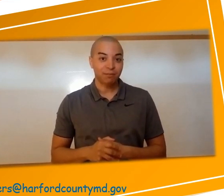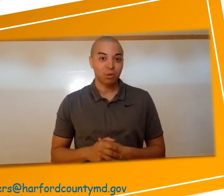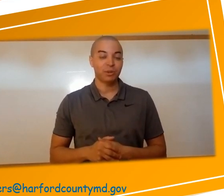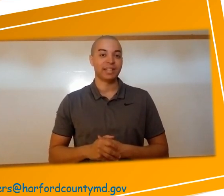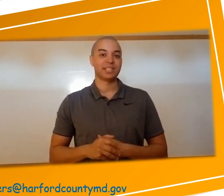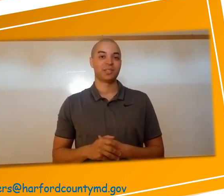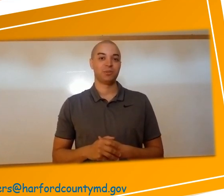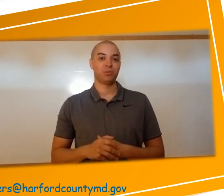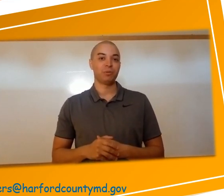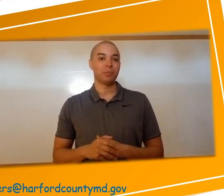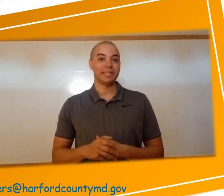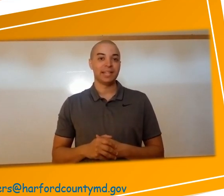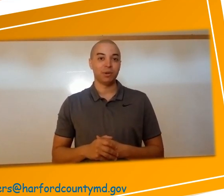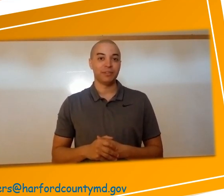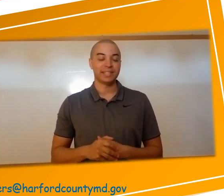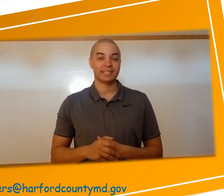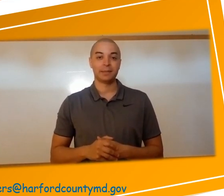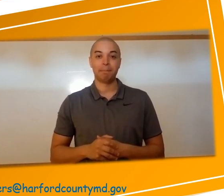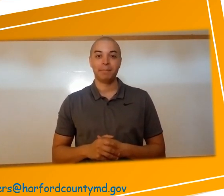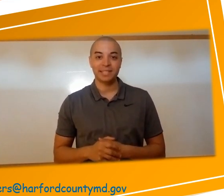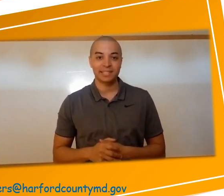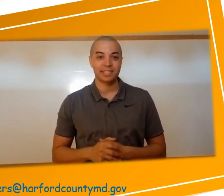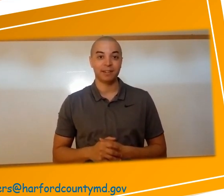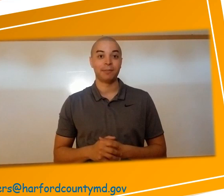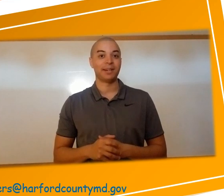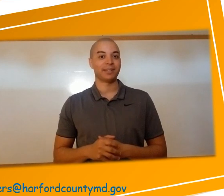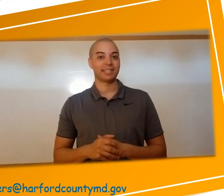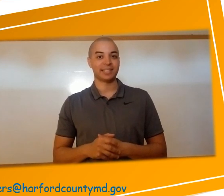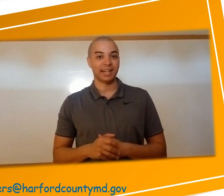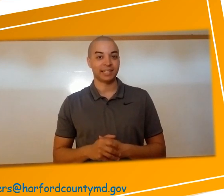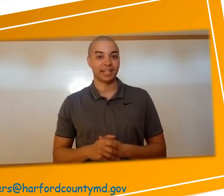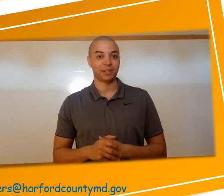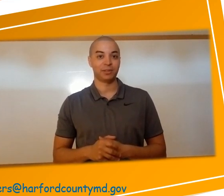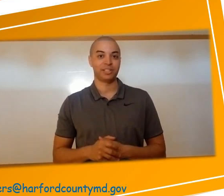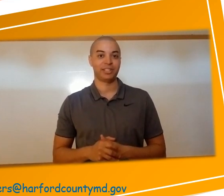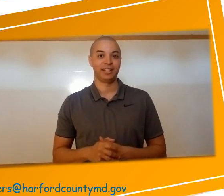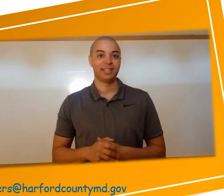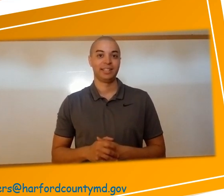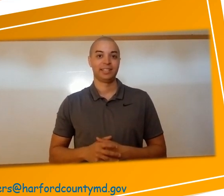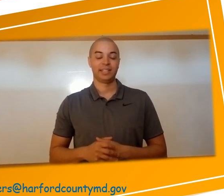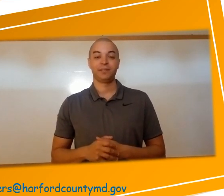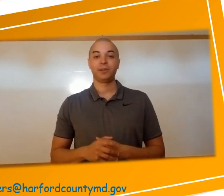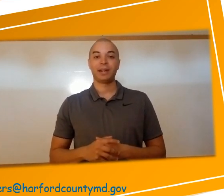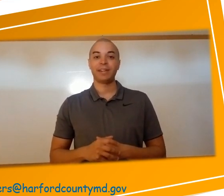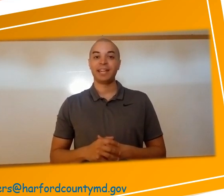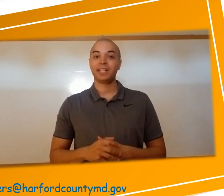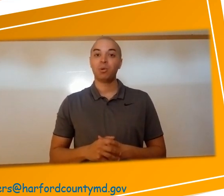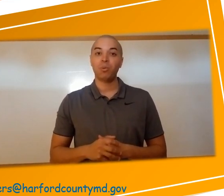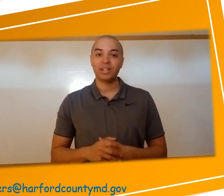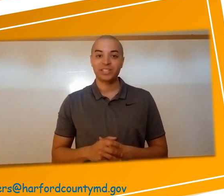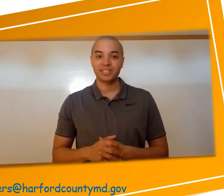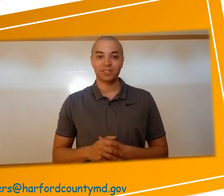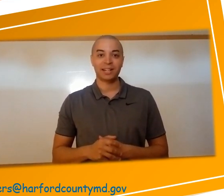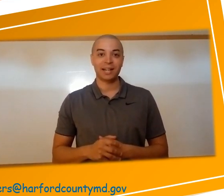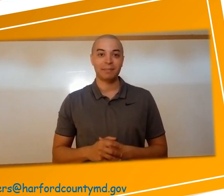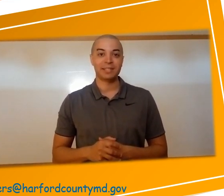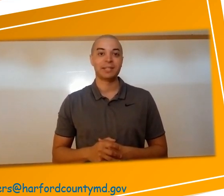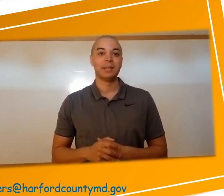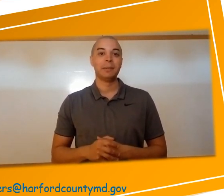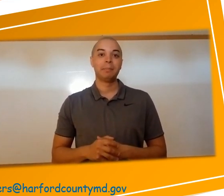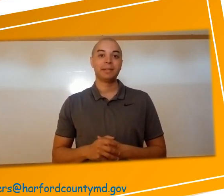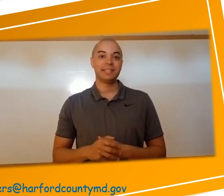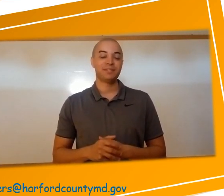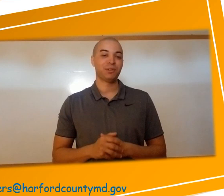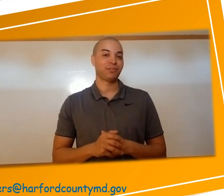next several weeks we will be delving into the basics of American Sign Language. If you have any questions or